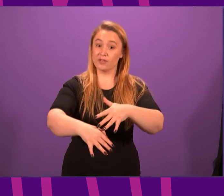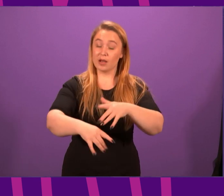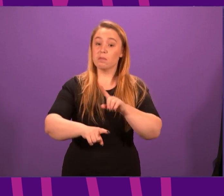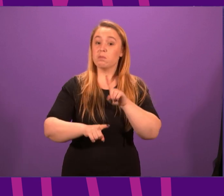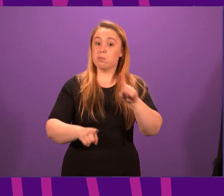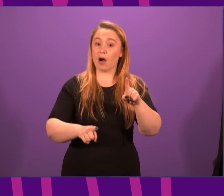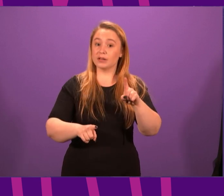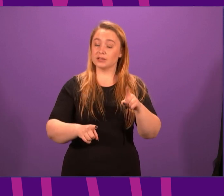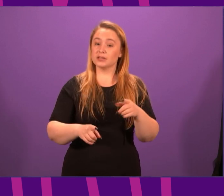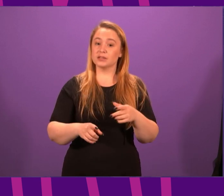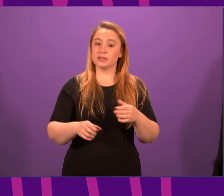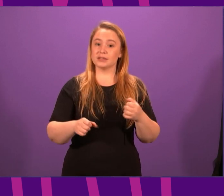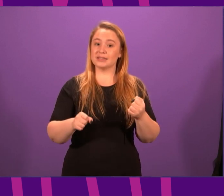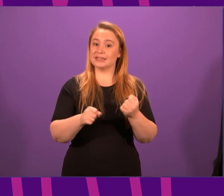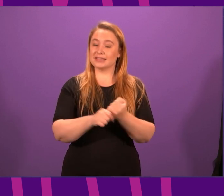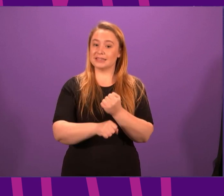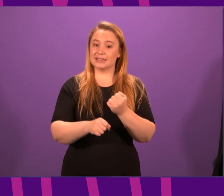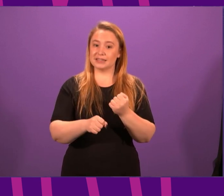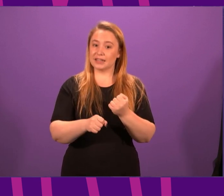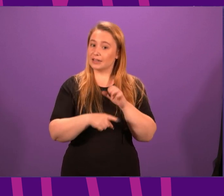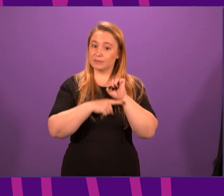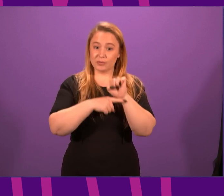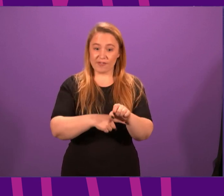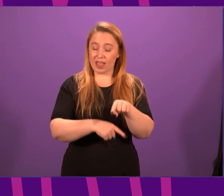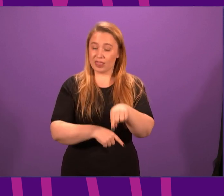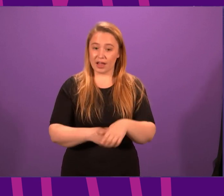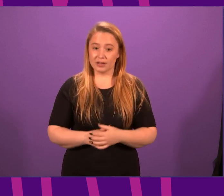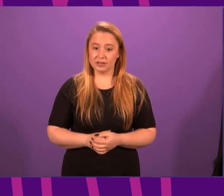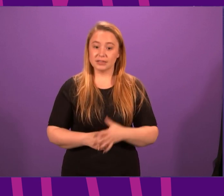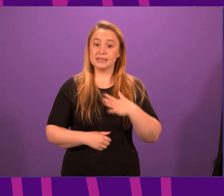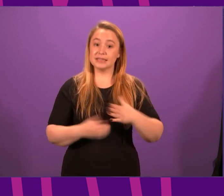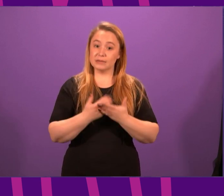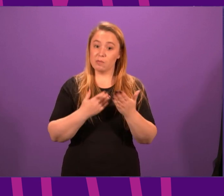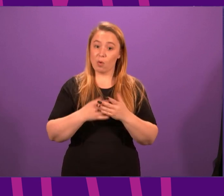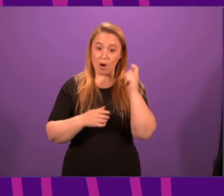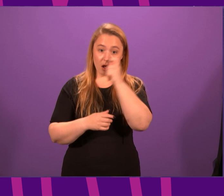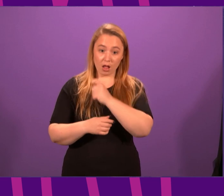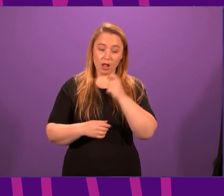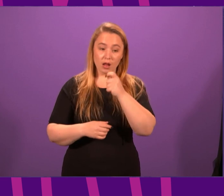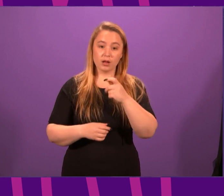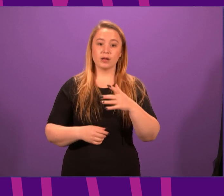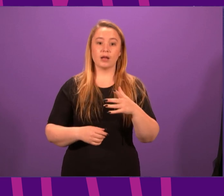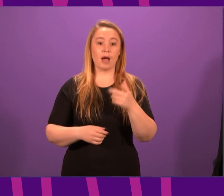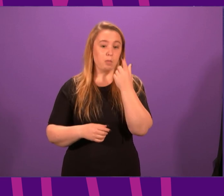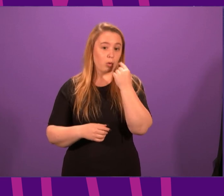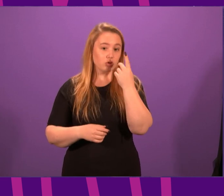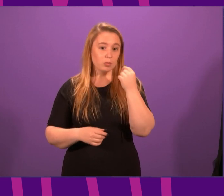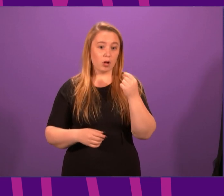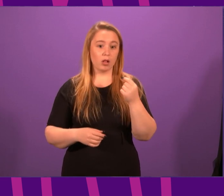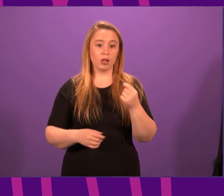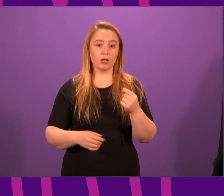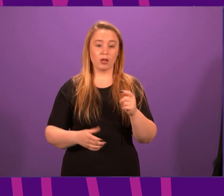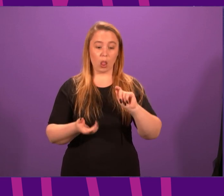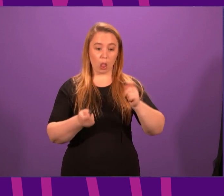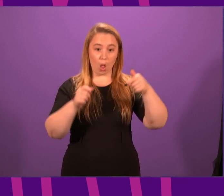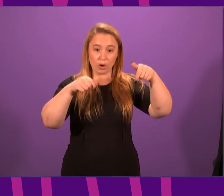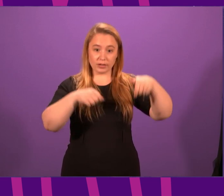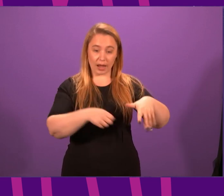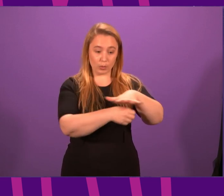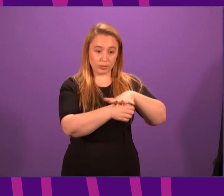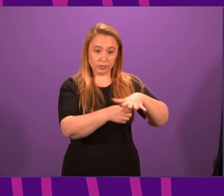testing, improving the tracing capacity, but also the quarantine spot check capacity.